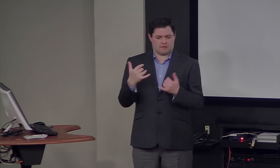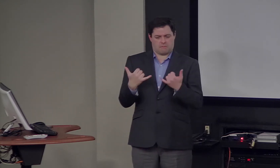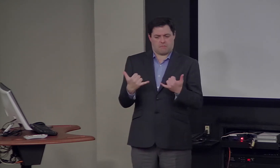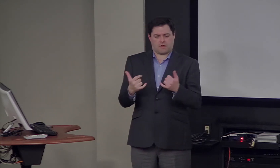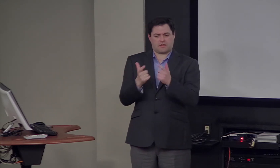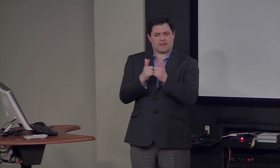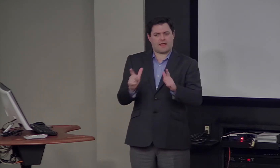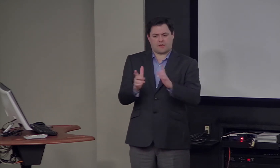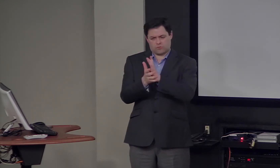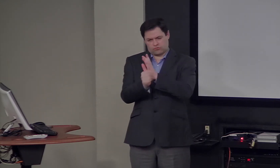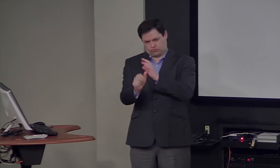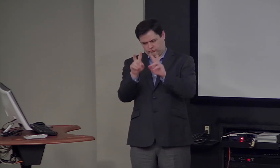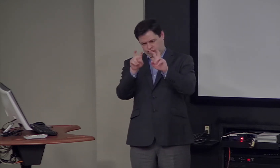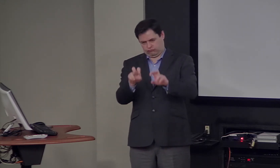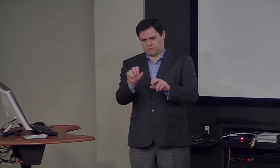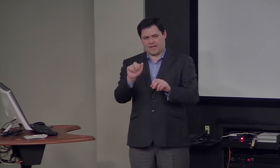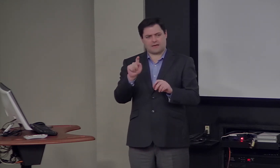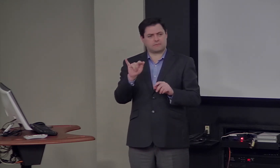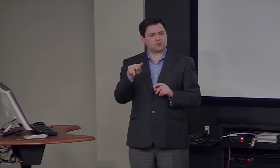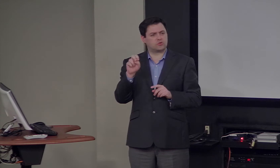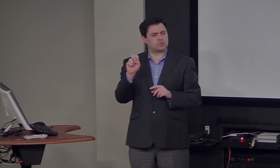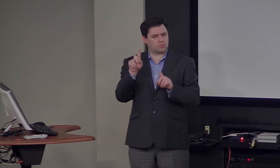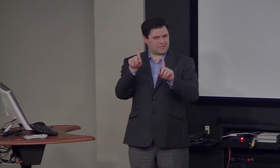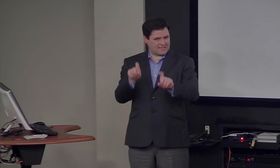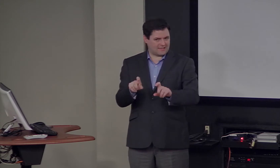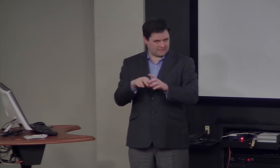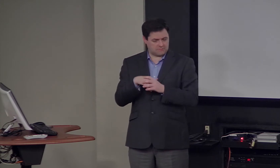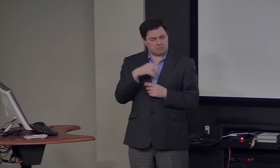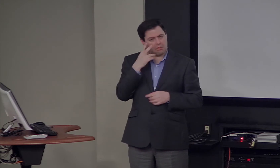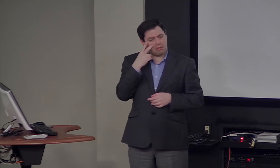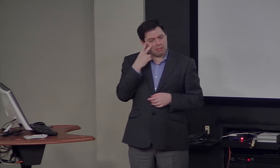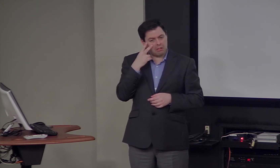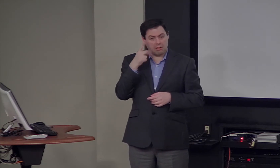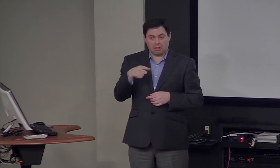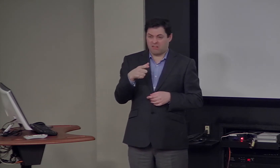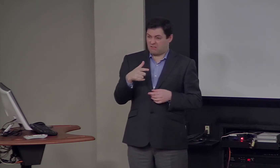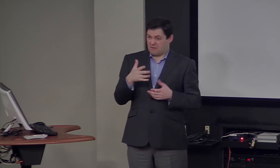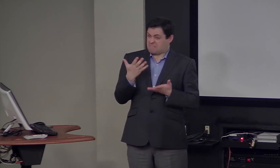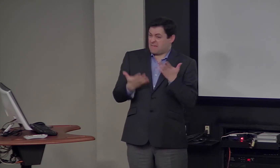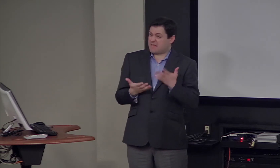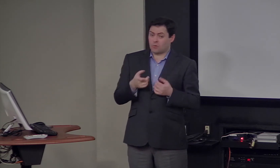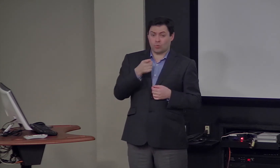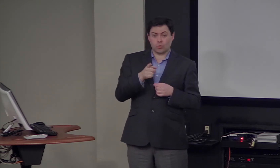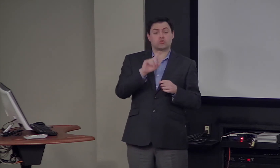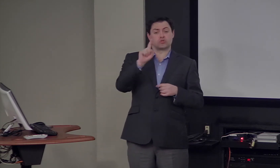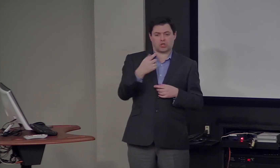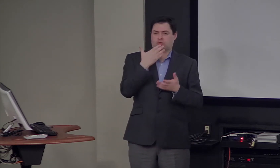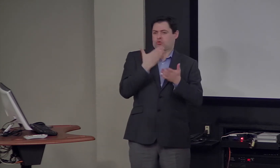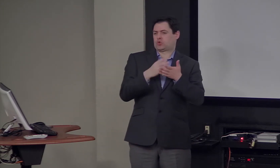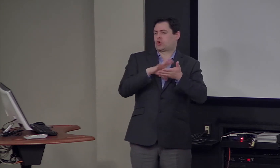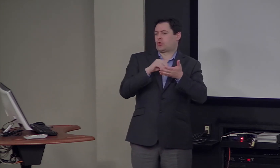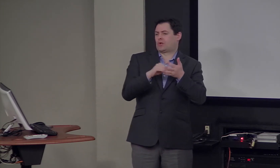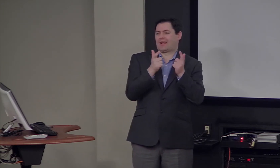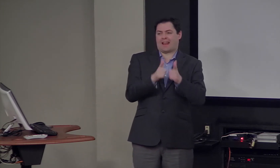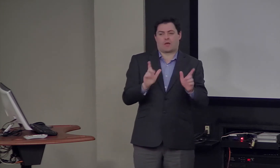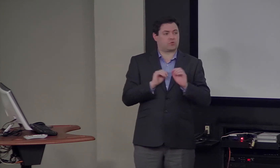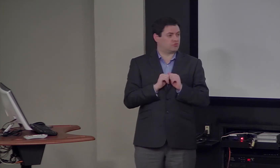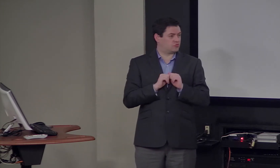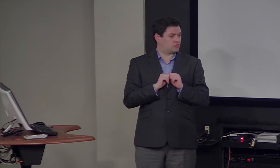The MLAT, the Modern Language Aptitude Test, is a test battery that we were interested in using. It